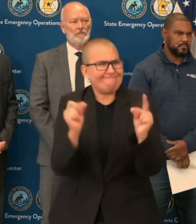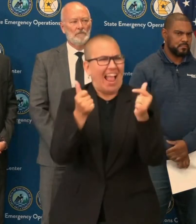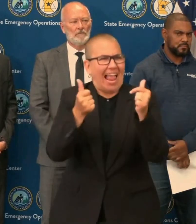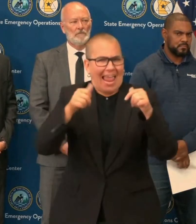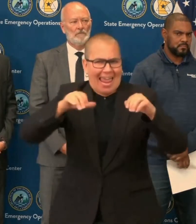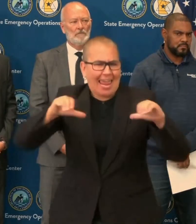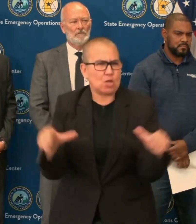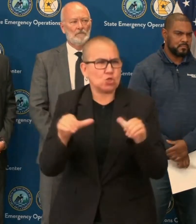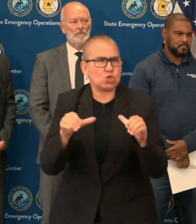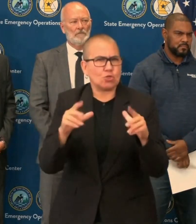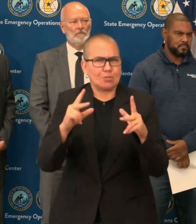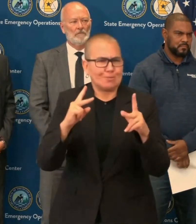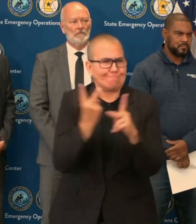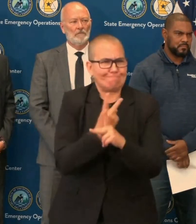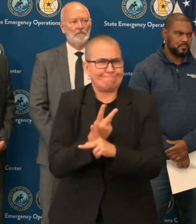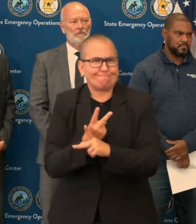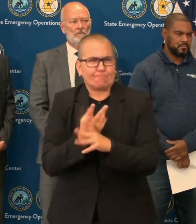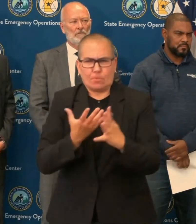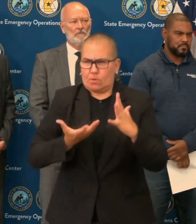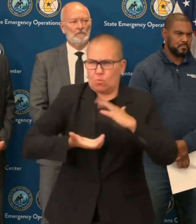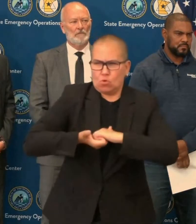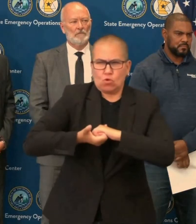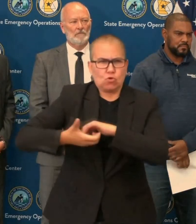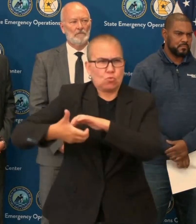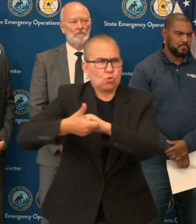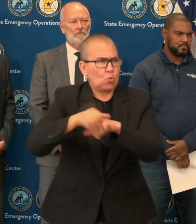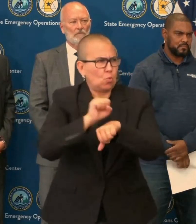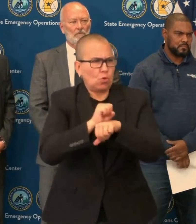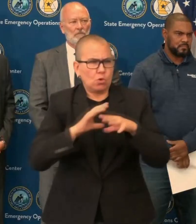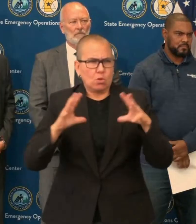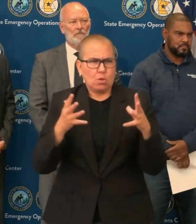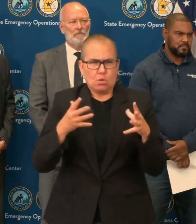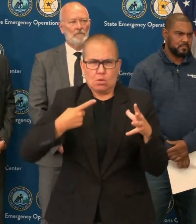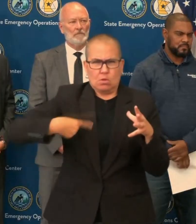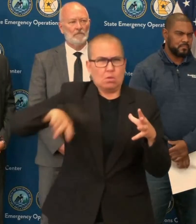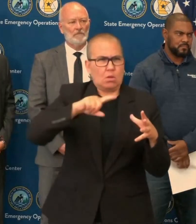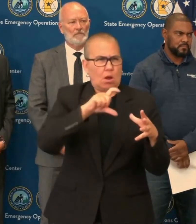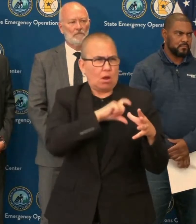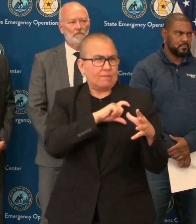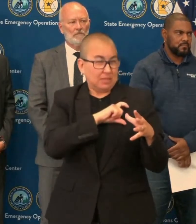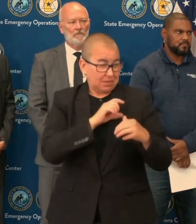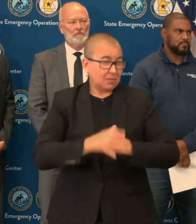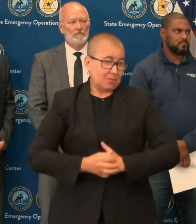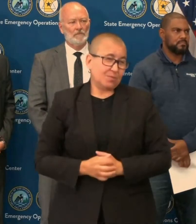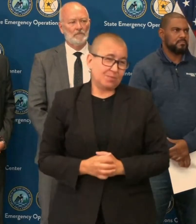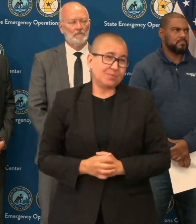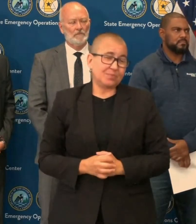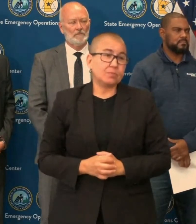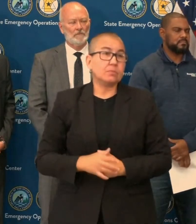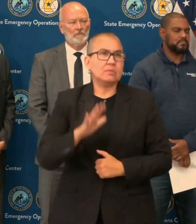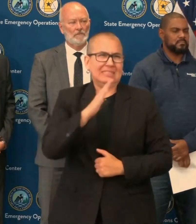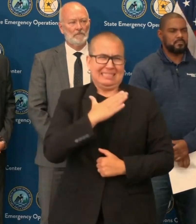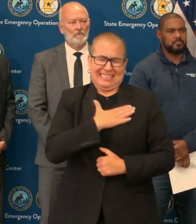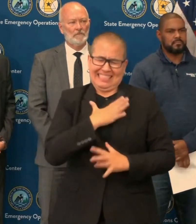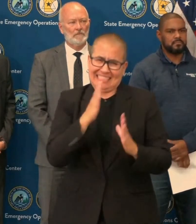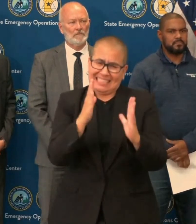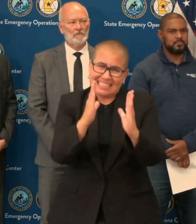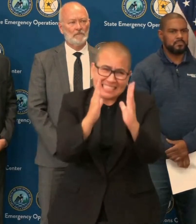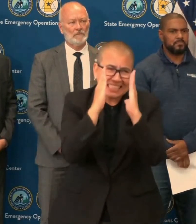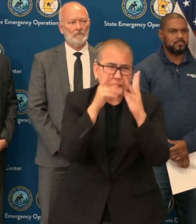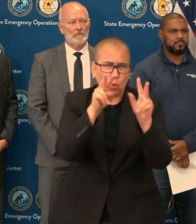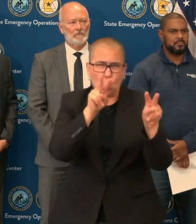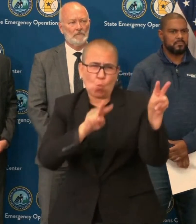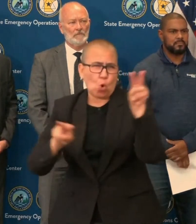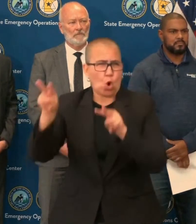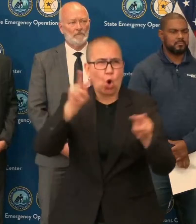for the collaboration of commitment of every officer involved. We ask everyone to stay attentive, report anything that feels concerning,